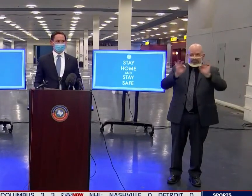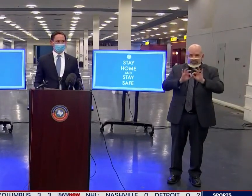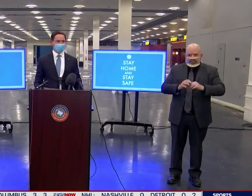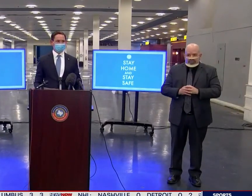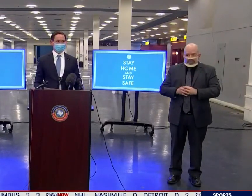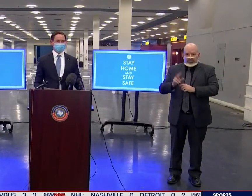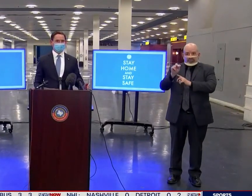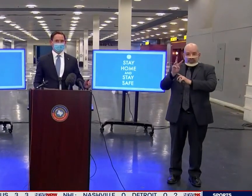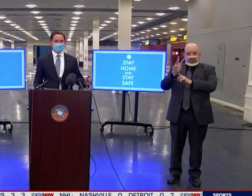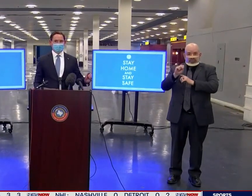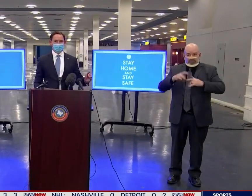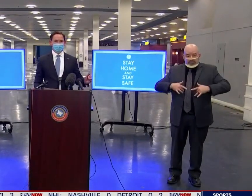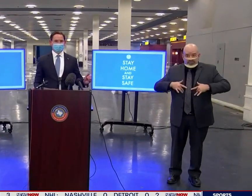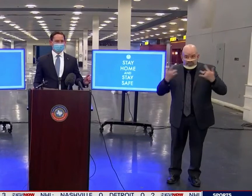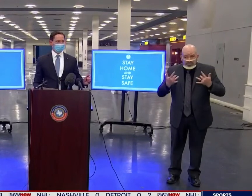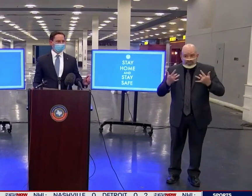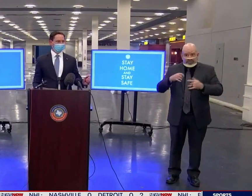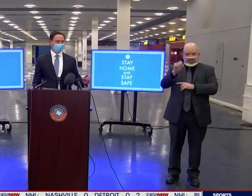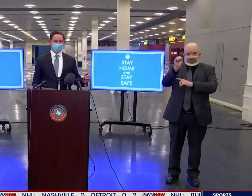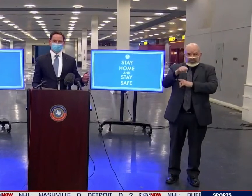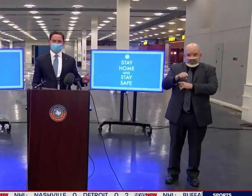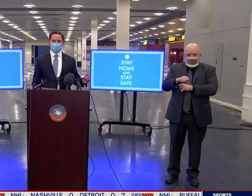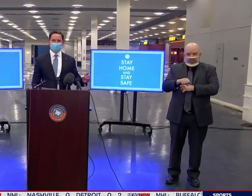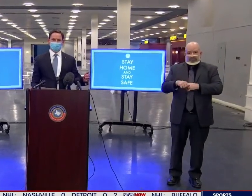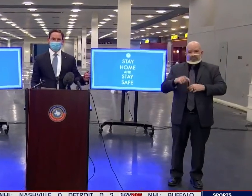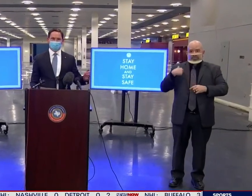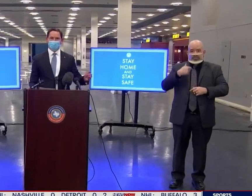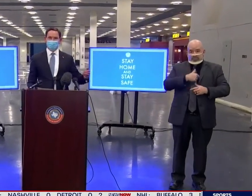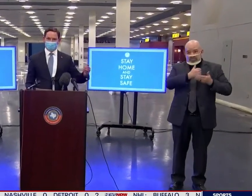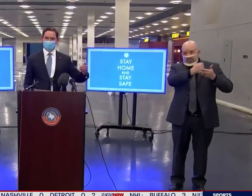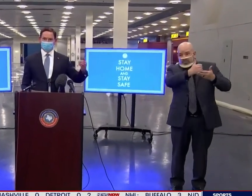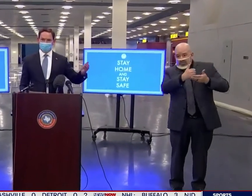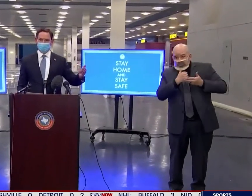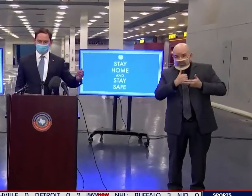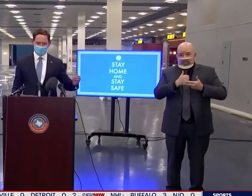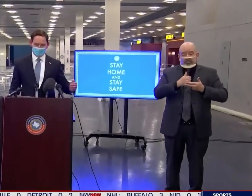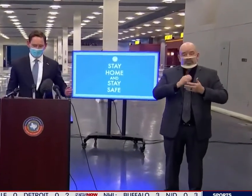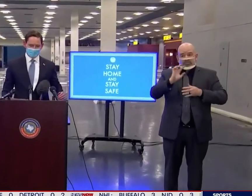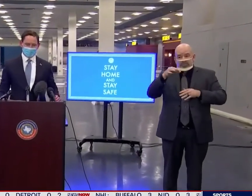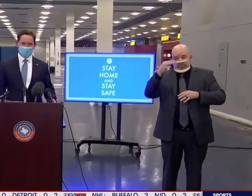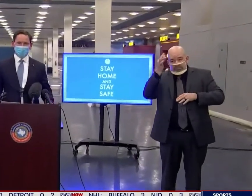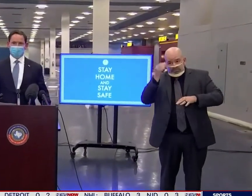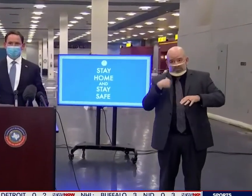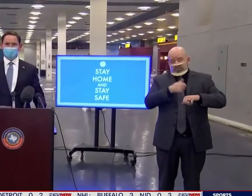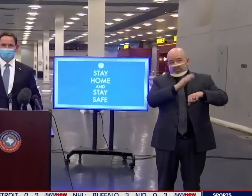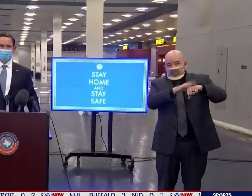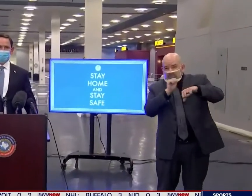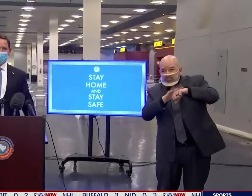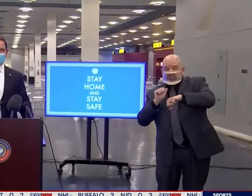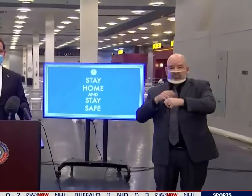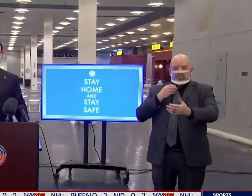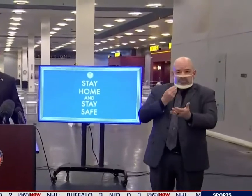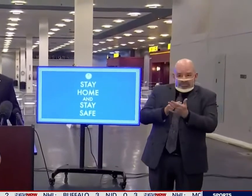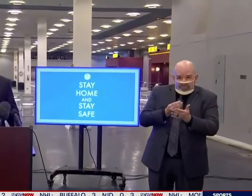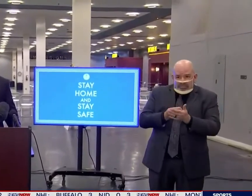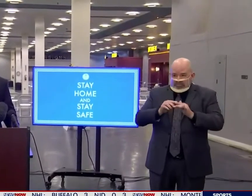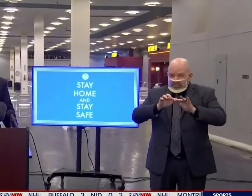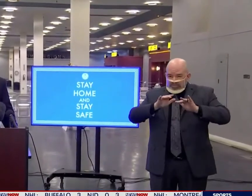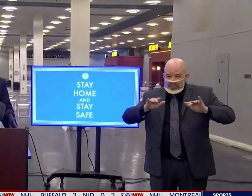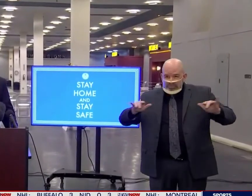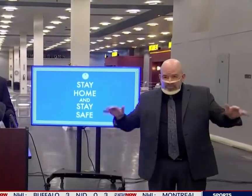as far as uh assets that you can call on to help fix money that you can get to help you fix busted